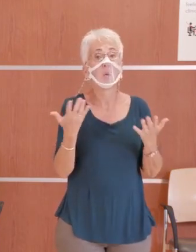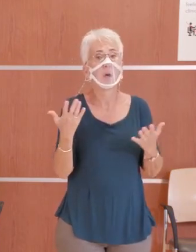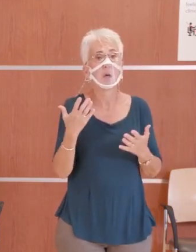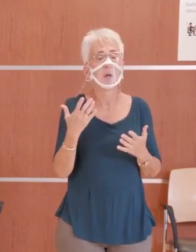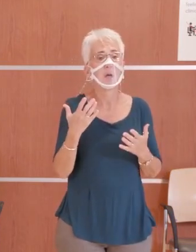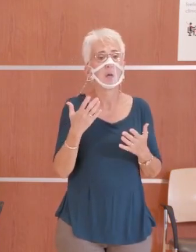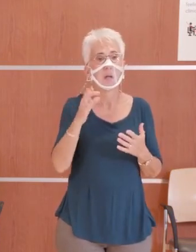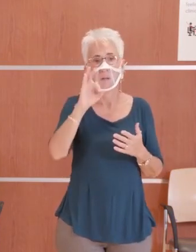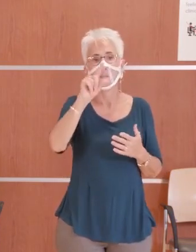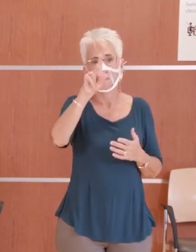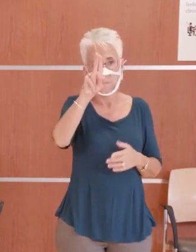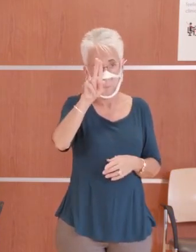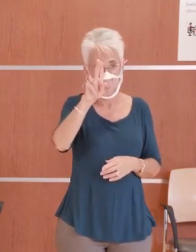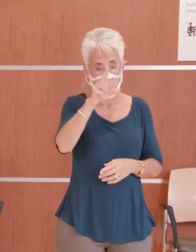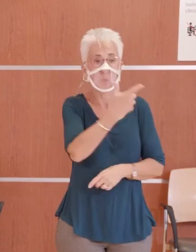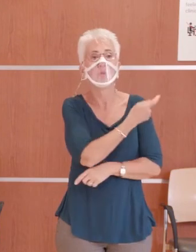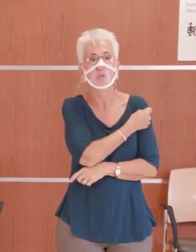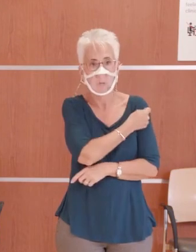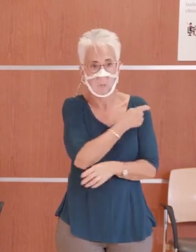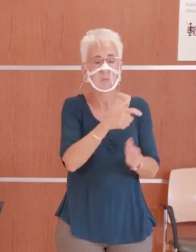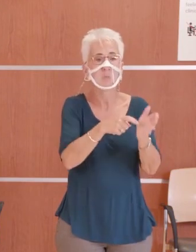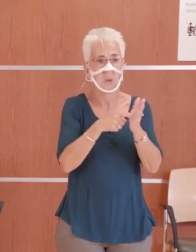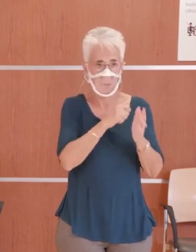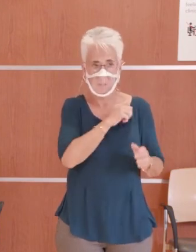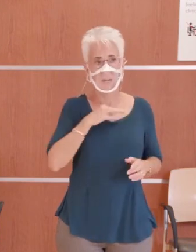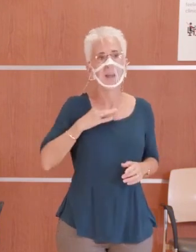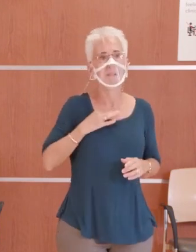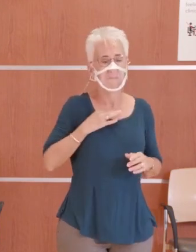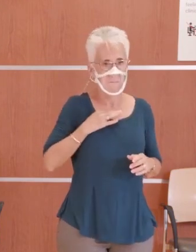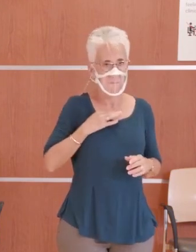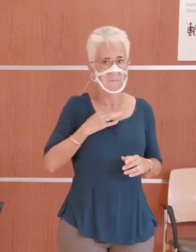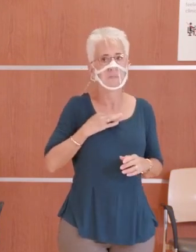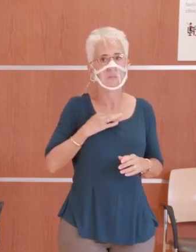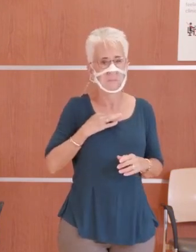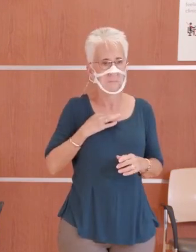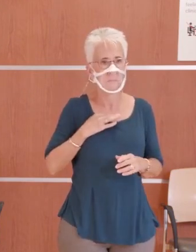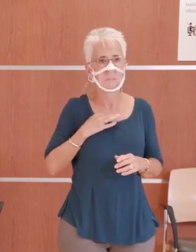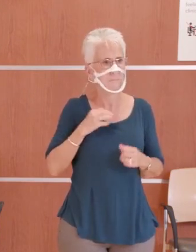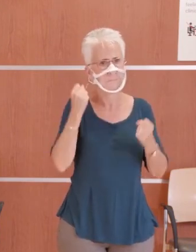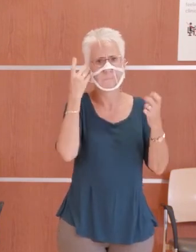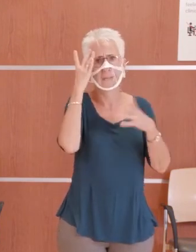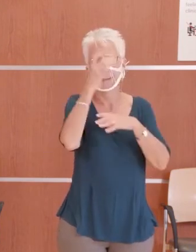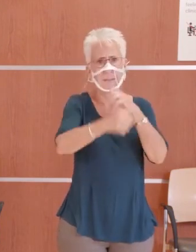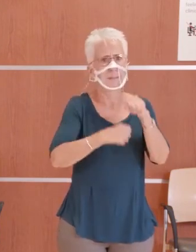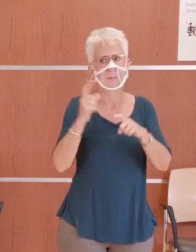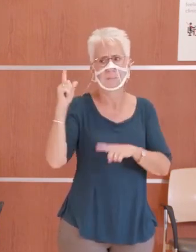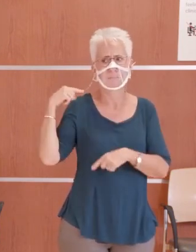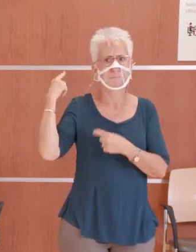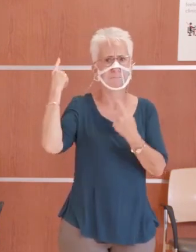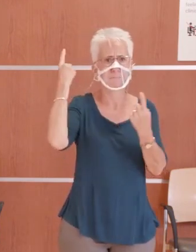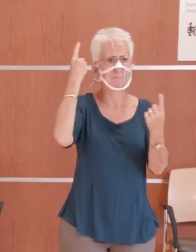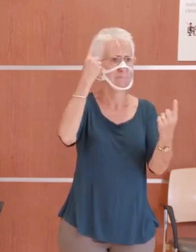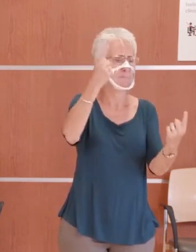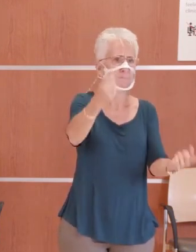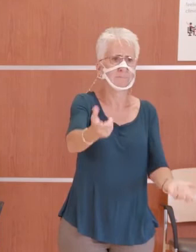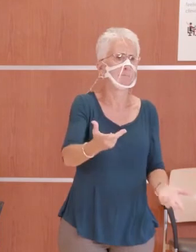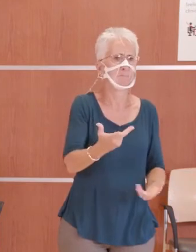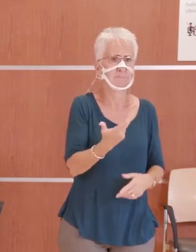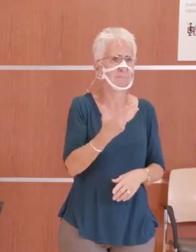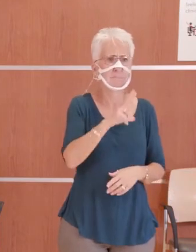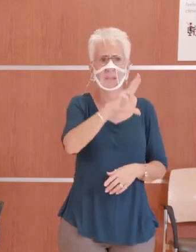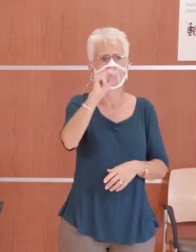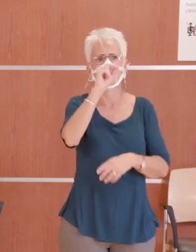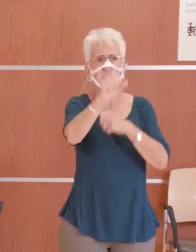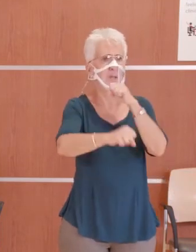the seasonal influenza vaccination. That's been in place for many years right now, and if you think about it, we had 30 years of